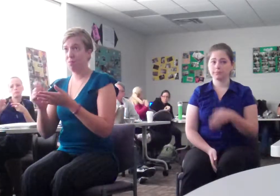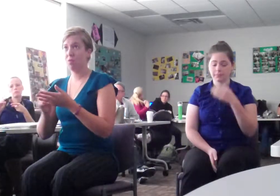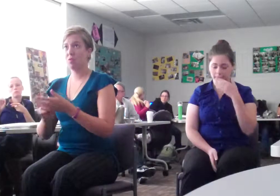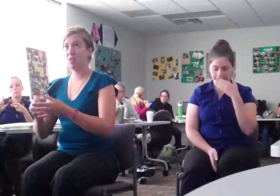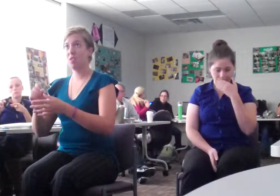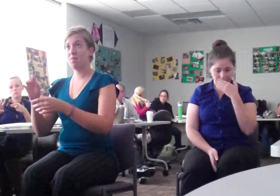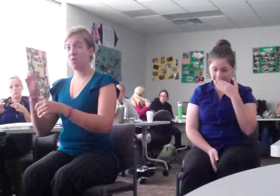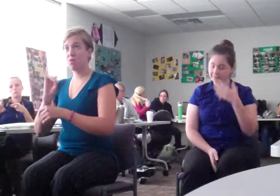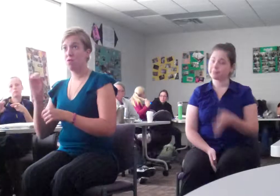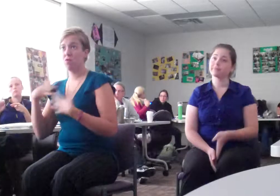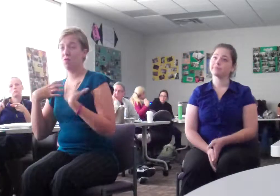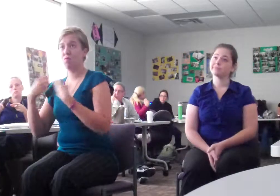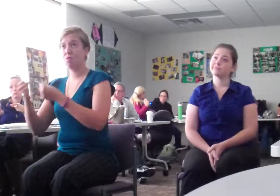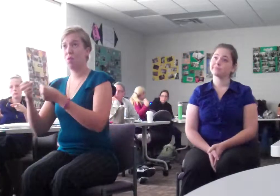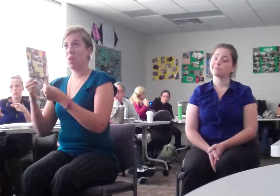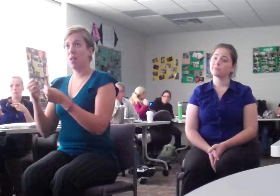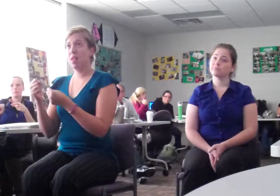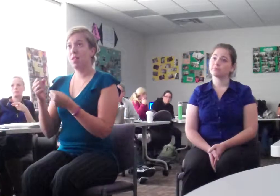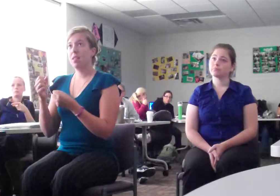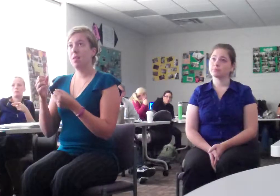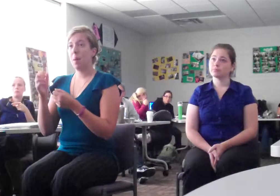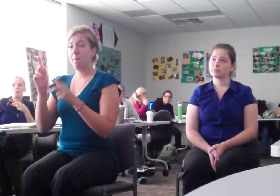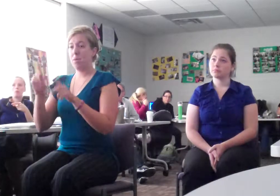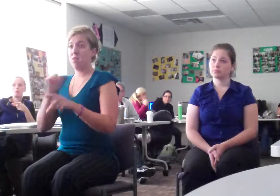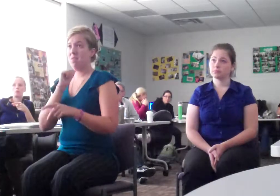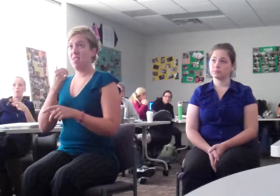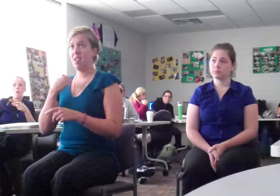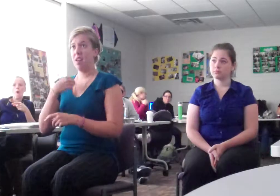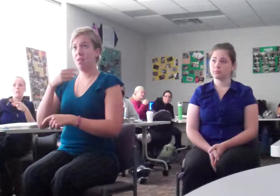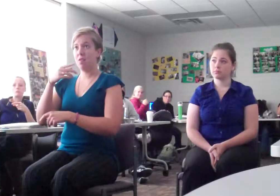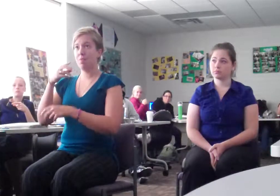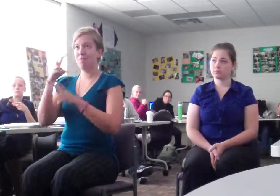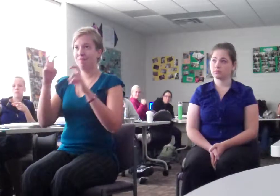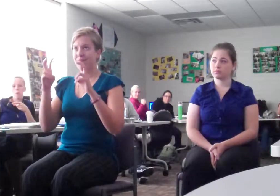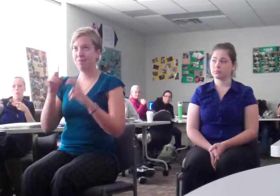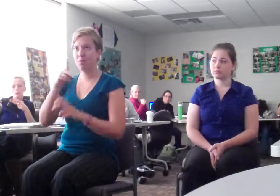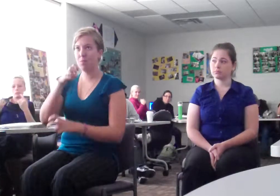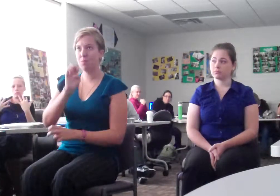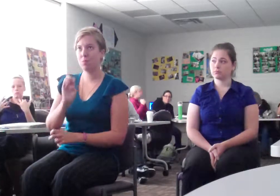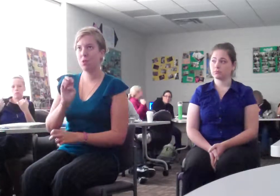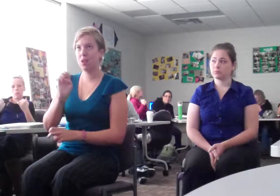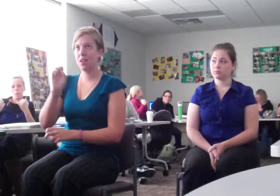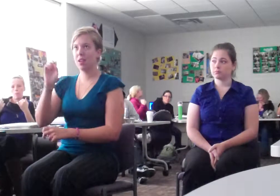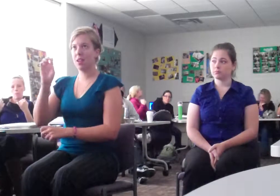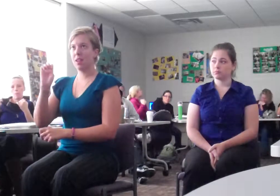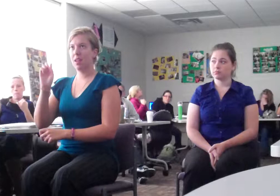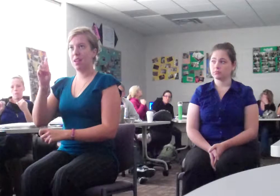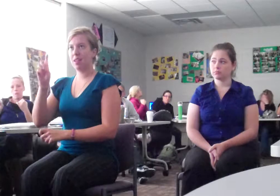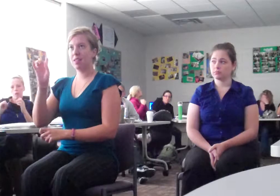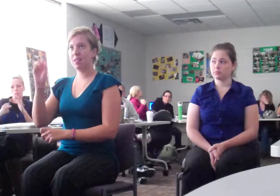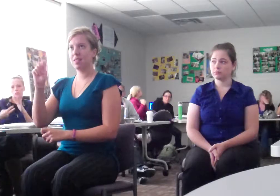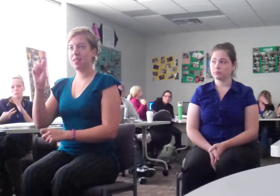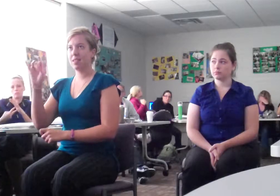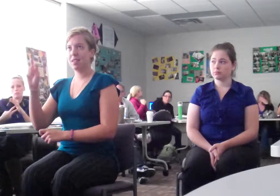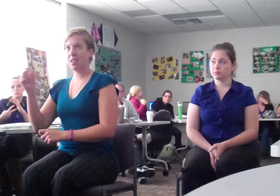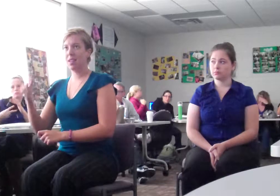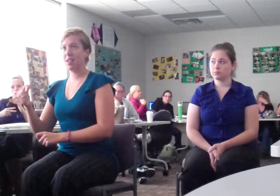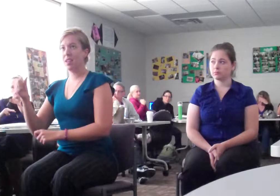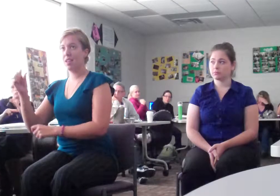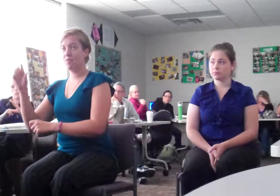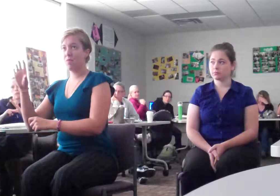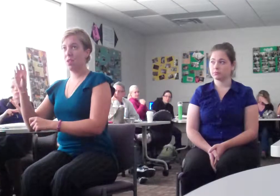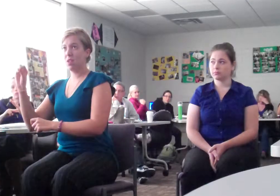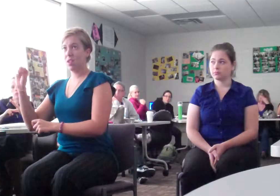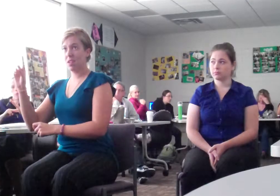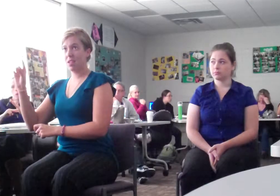has no, what we call, pre-existing conditions, meaning no conditions which exist at the present time